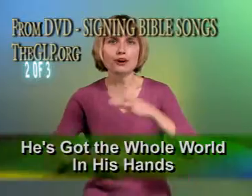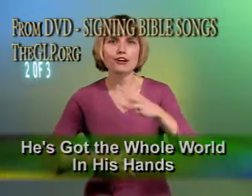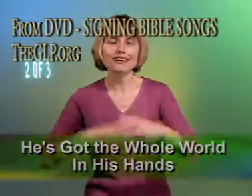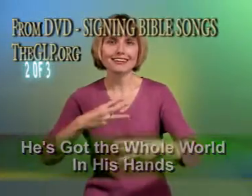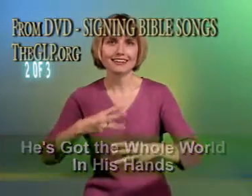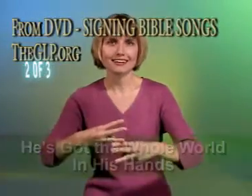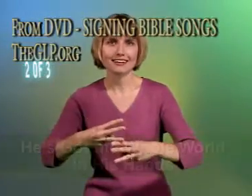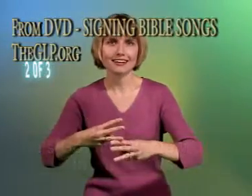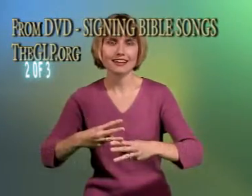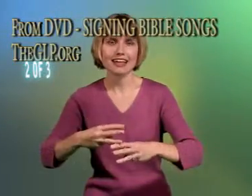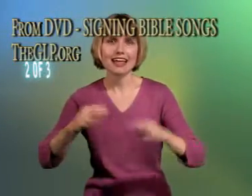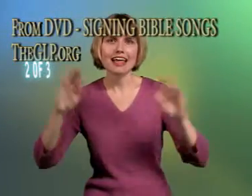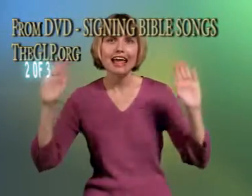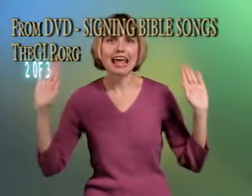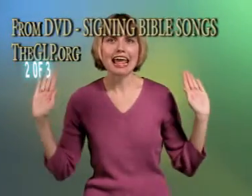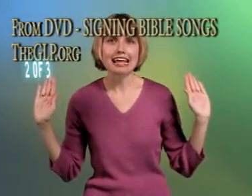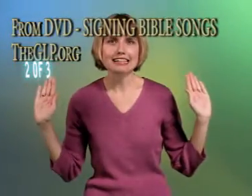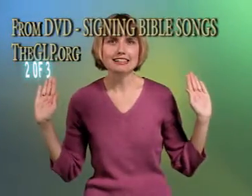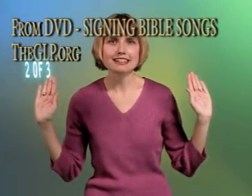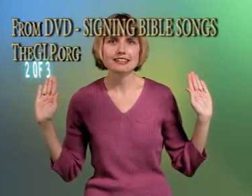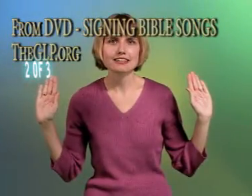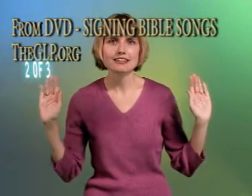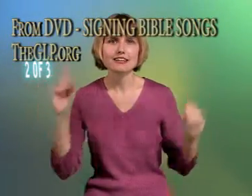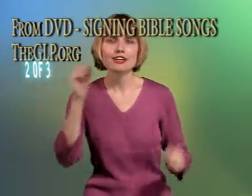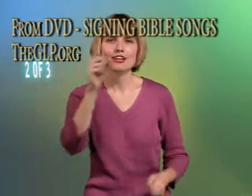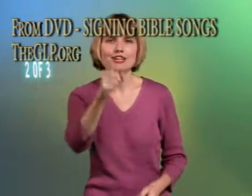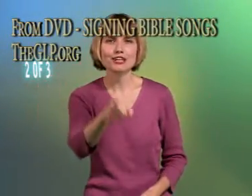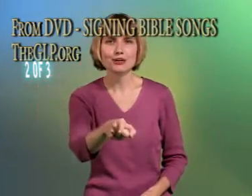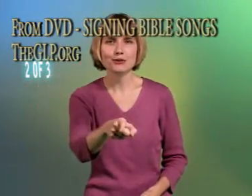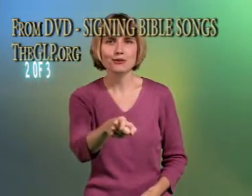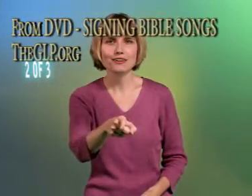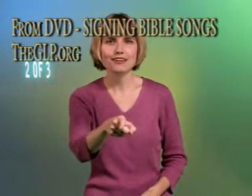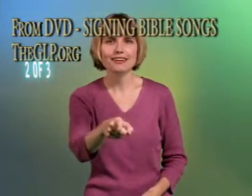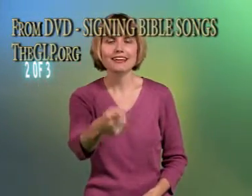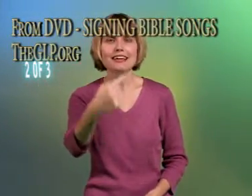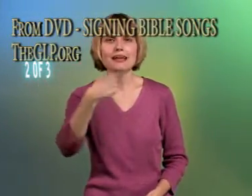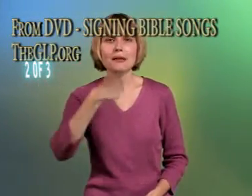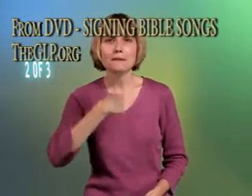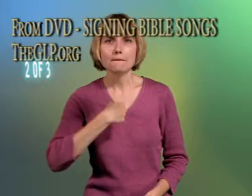world, hands, you, me,